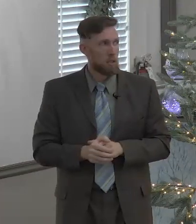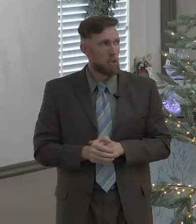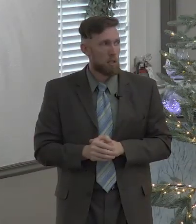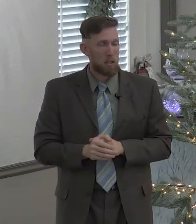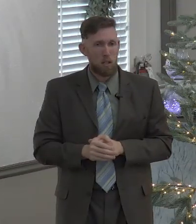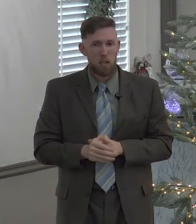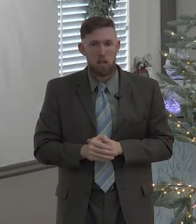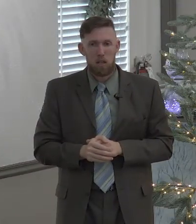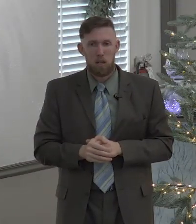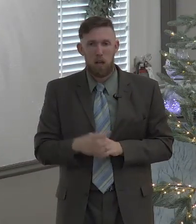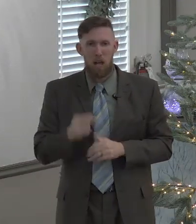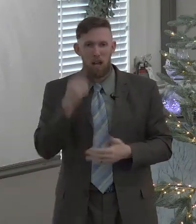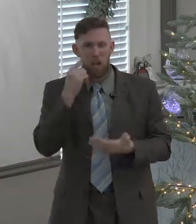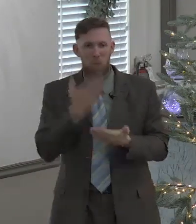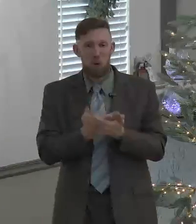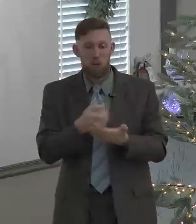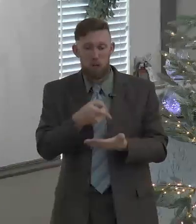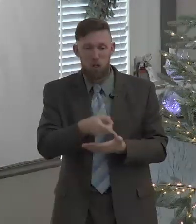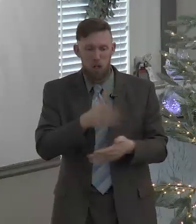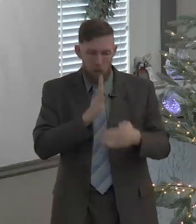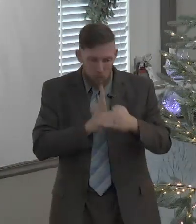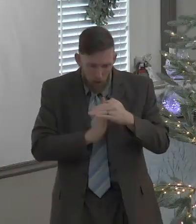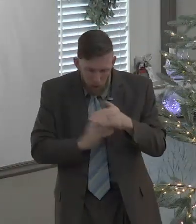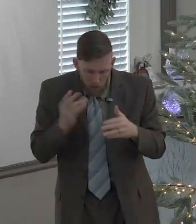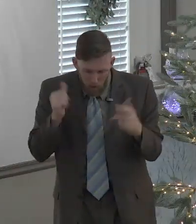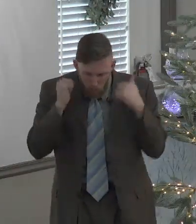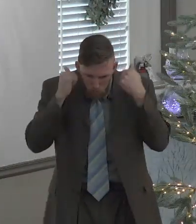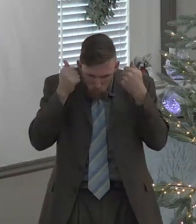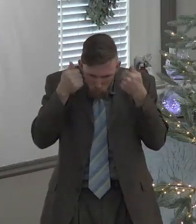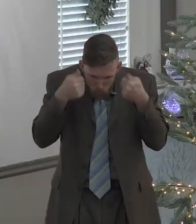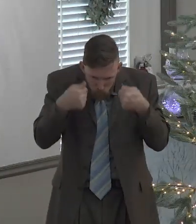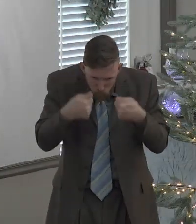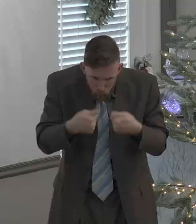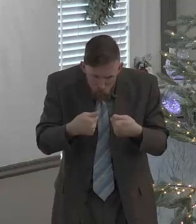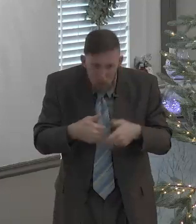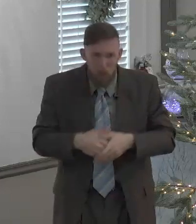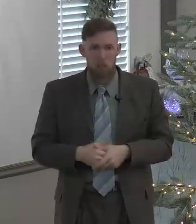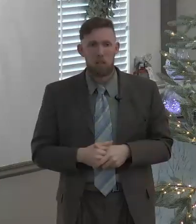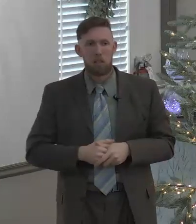His garment proves that she went in very low